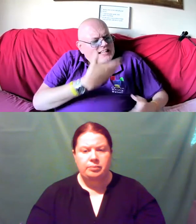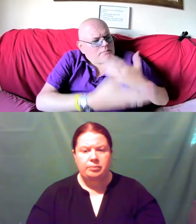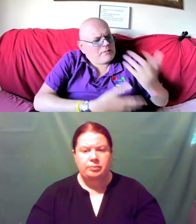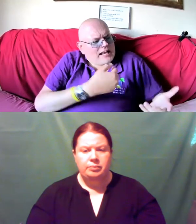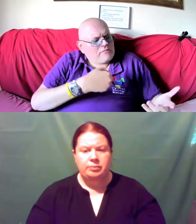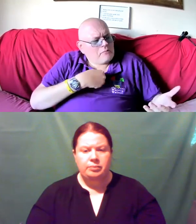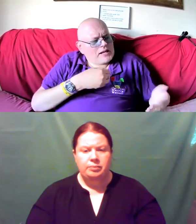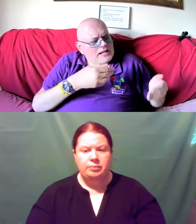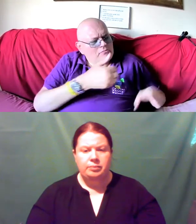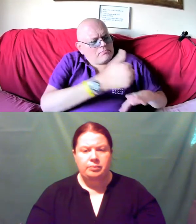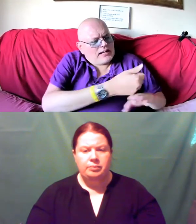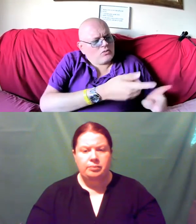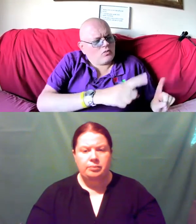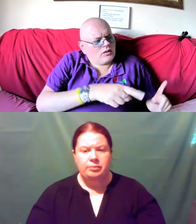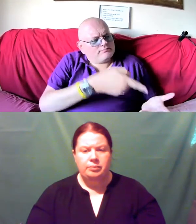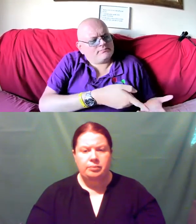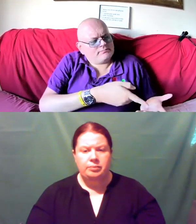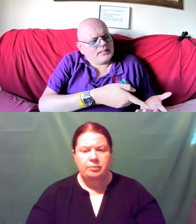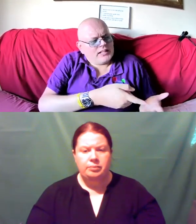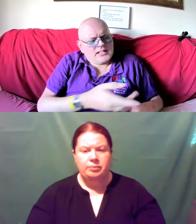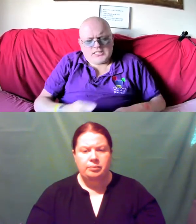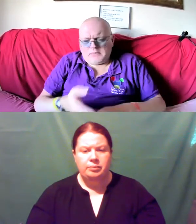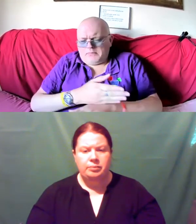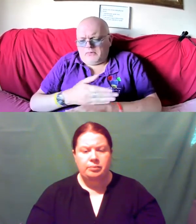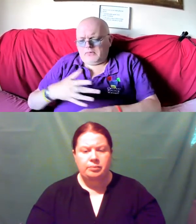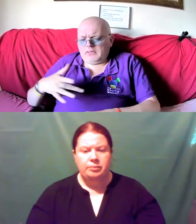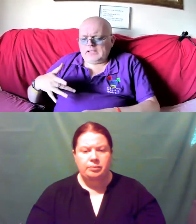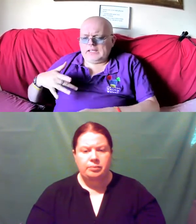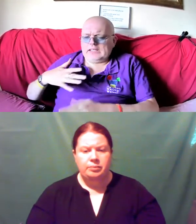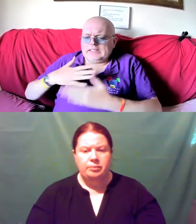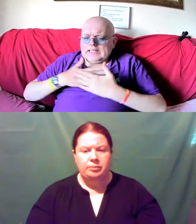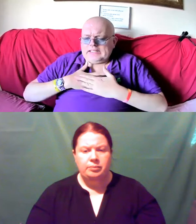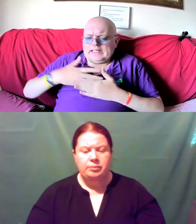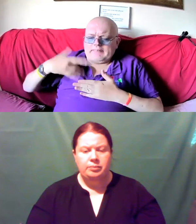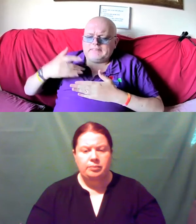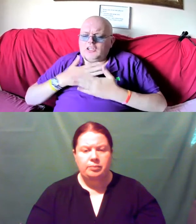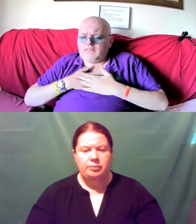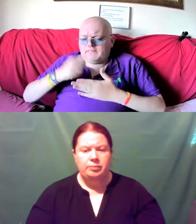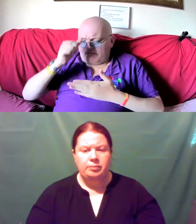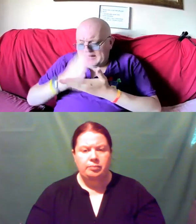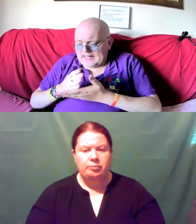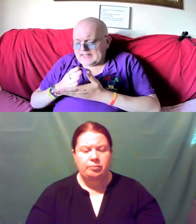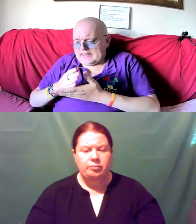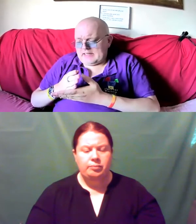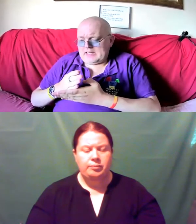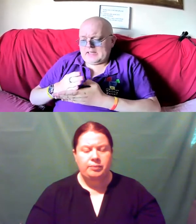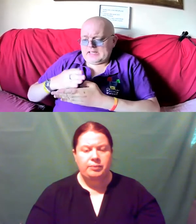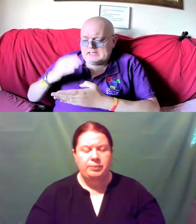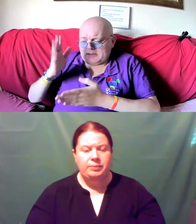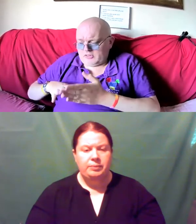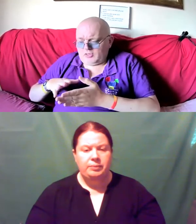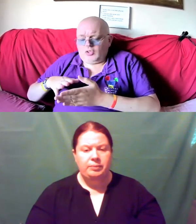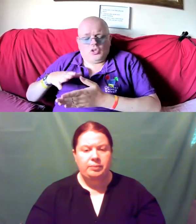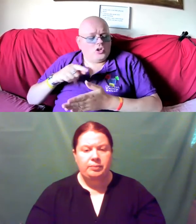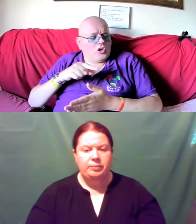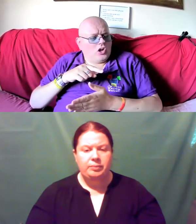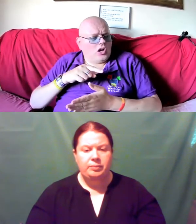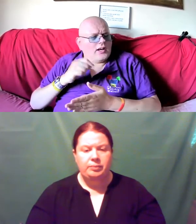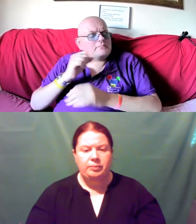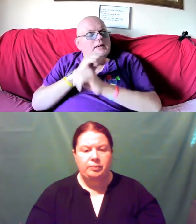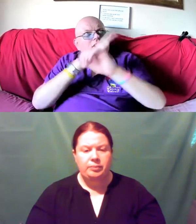we knew what the Living in Love and Faith process was going to be like, you know, we're talking about early 2019, I imagined a scenario where I was